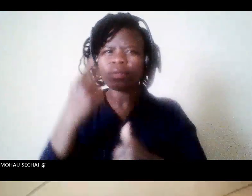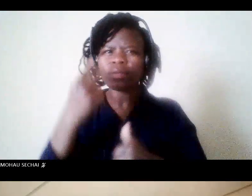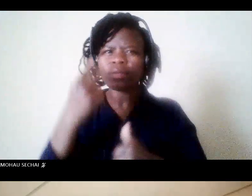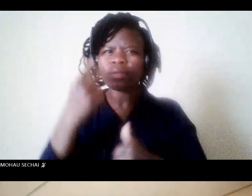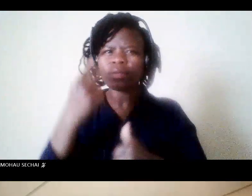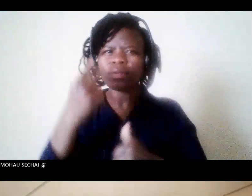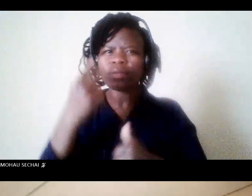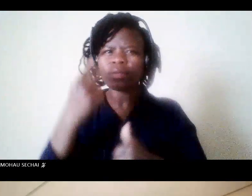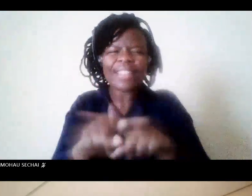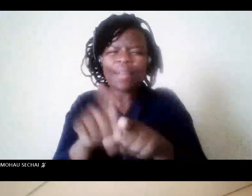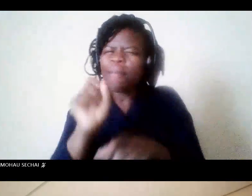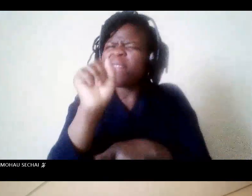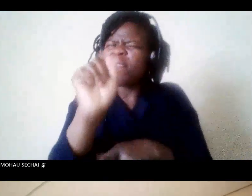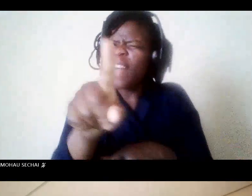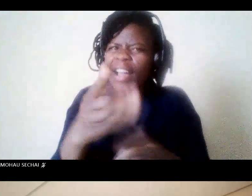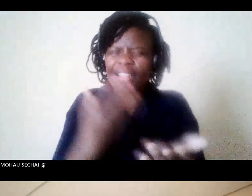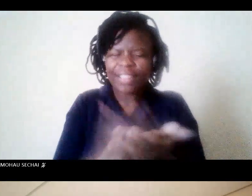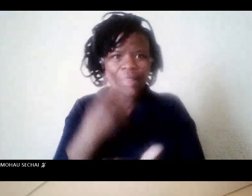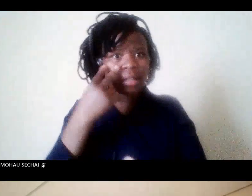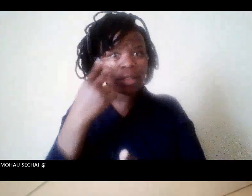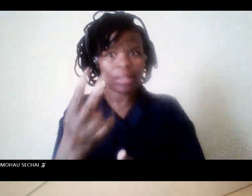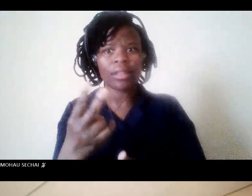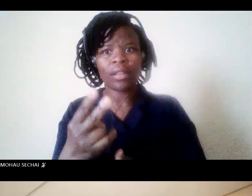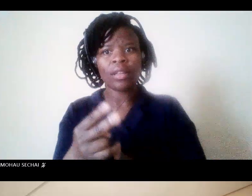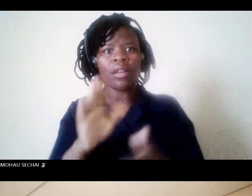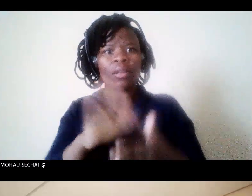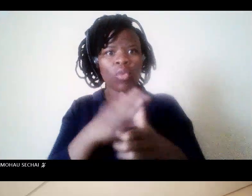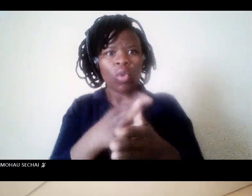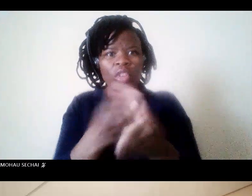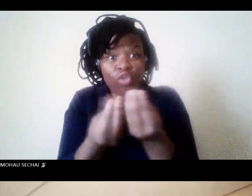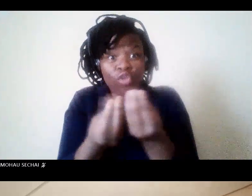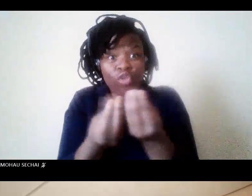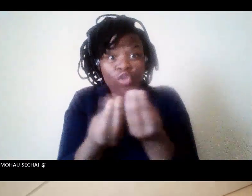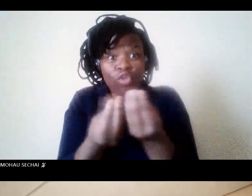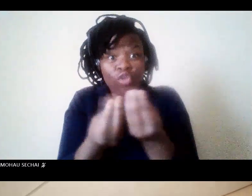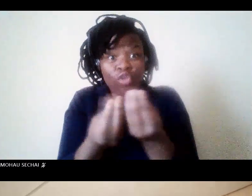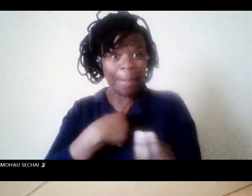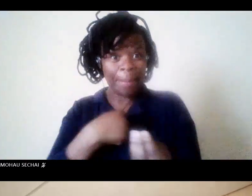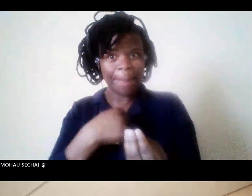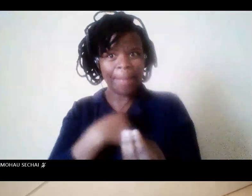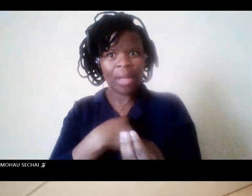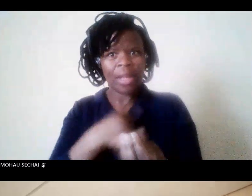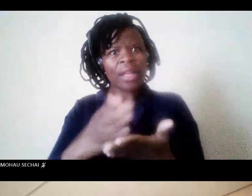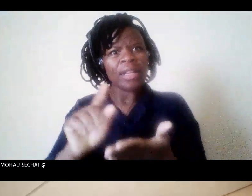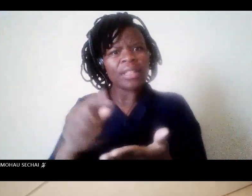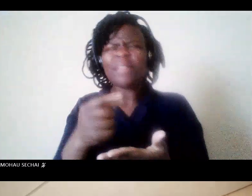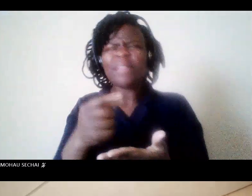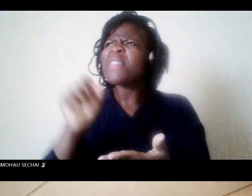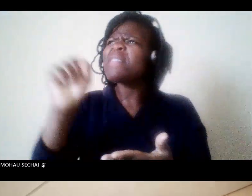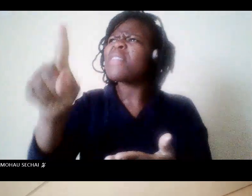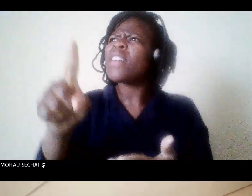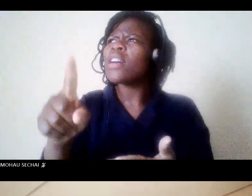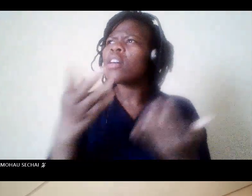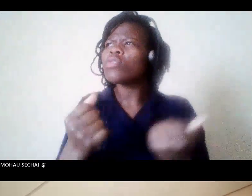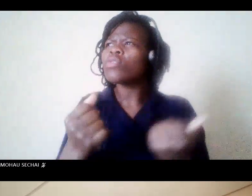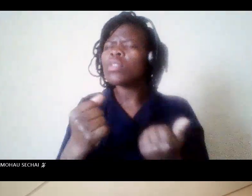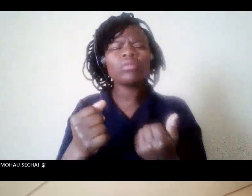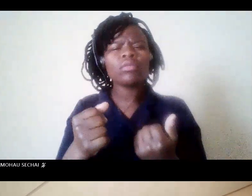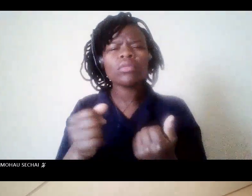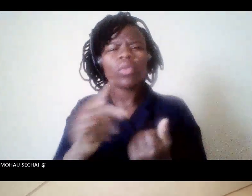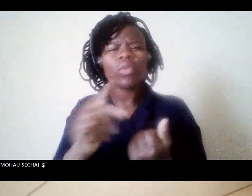away. My twin, because I'm a twin, my twin sister used to, whenever there's something far away, she would tell me, what does that say? Then